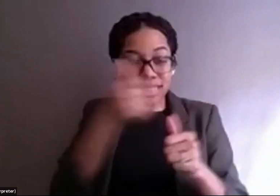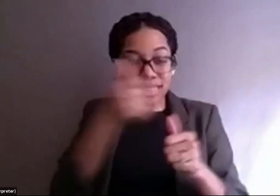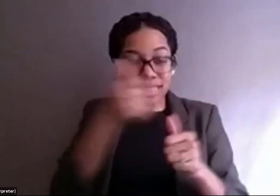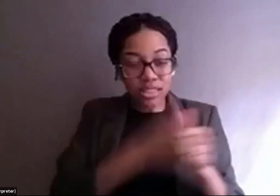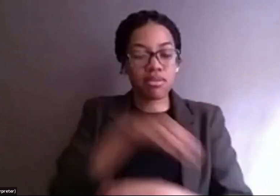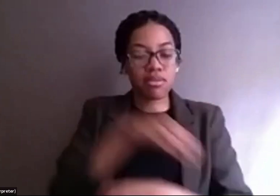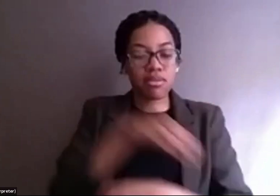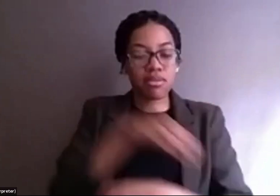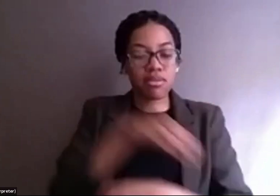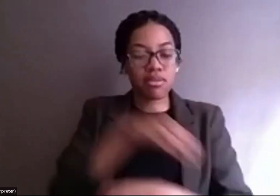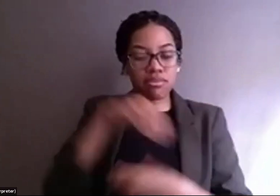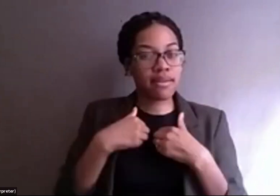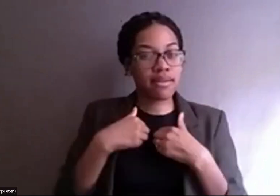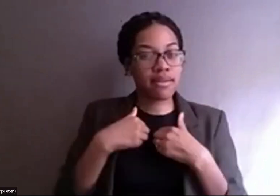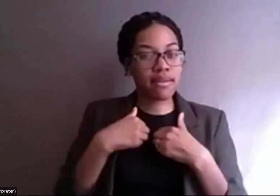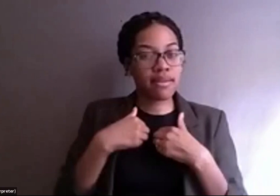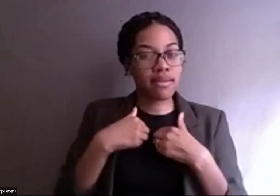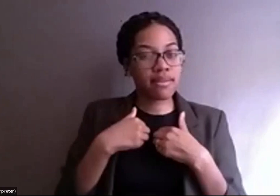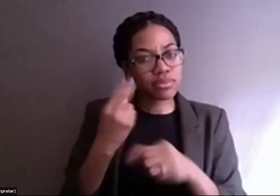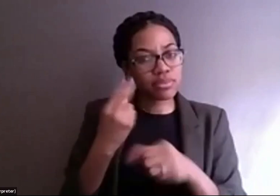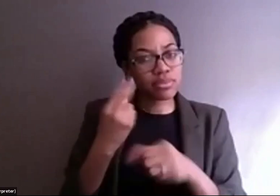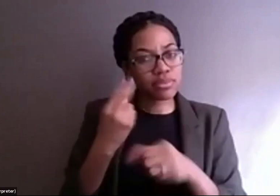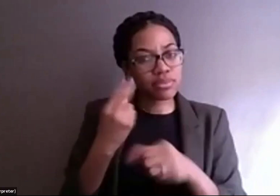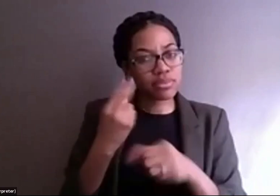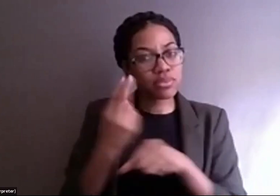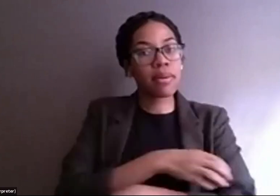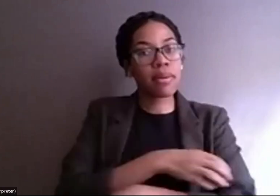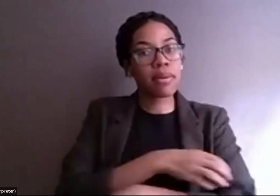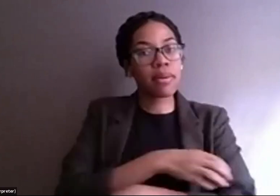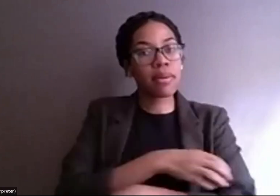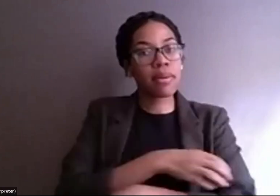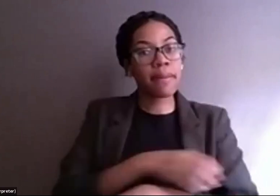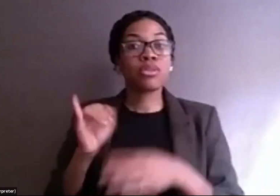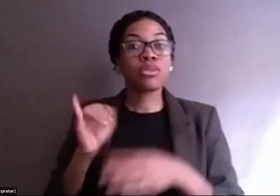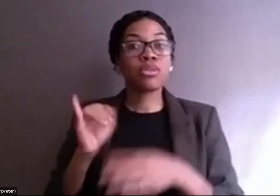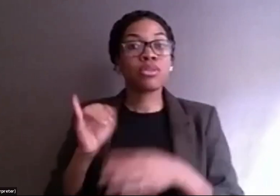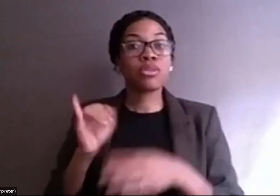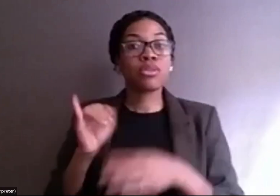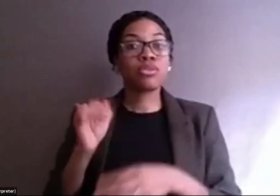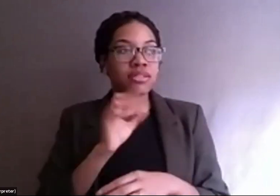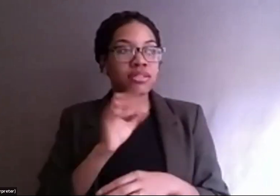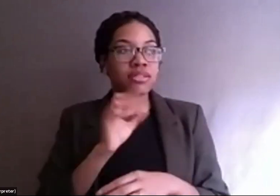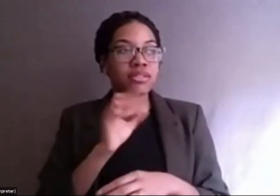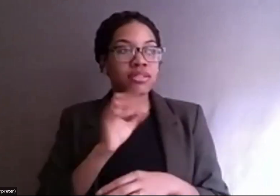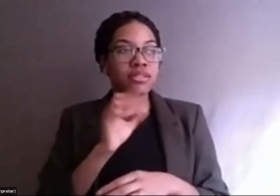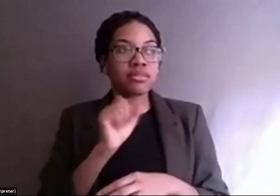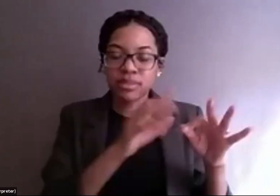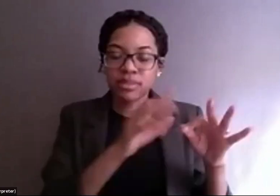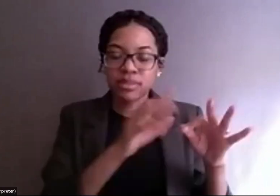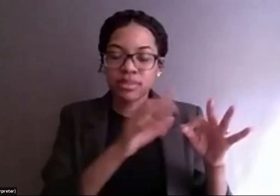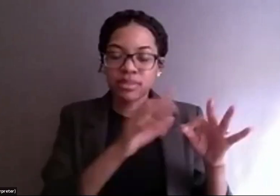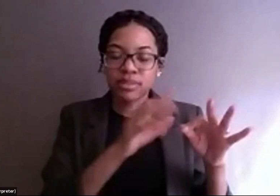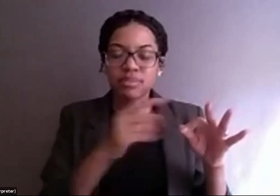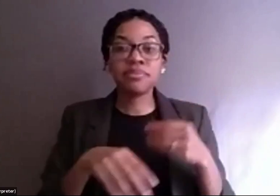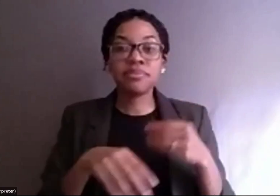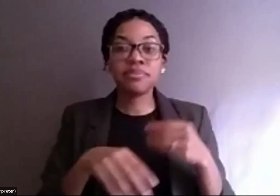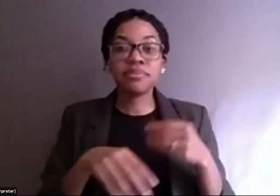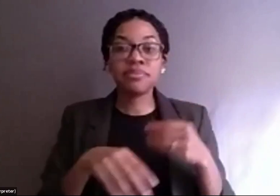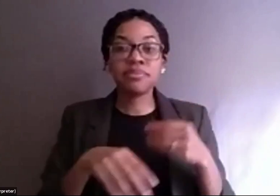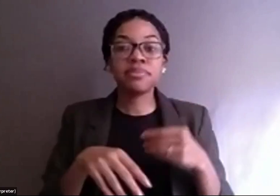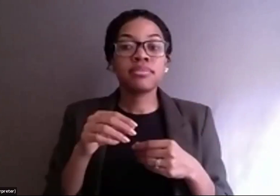it. I would just add to that, because that's perfect, that as much as you can show